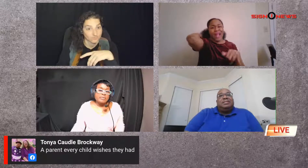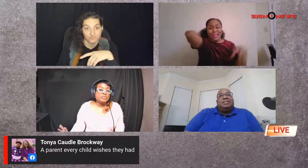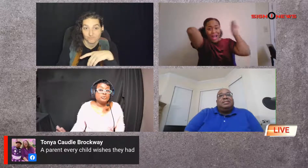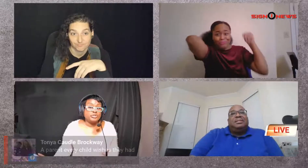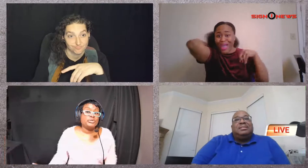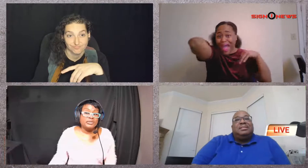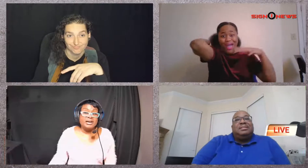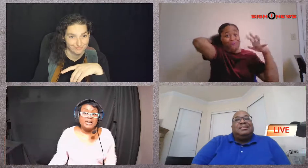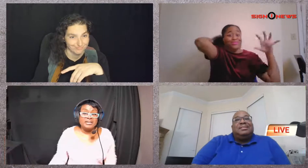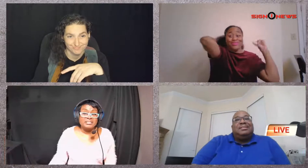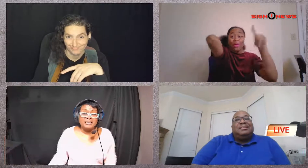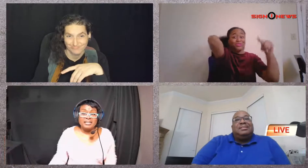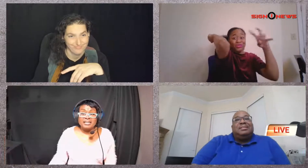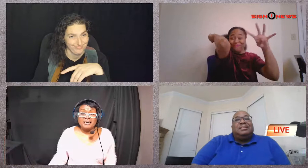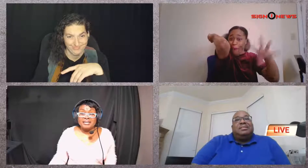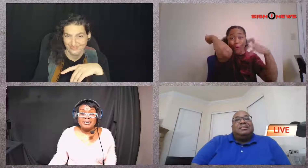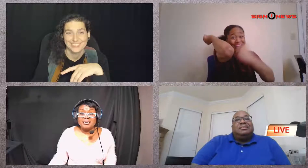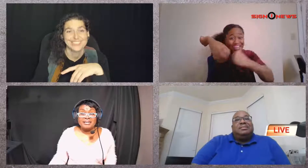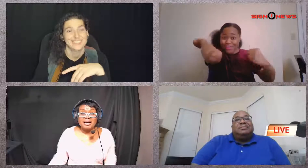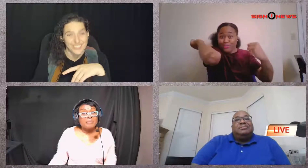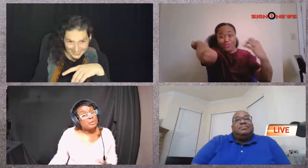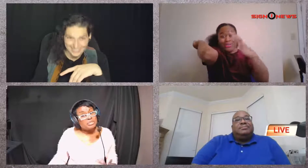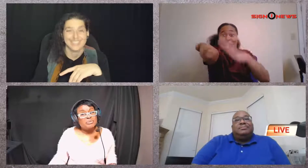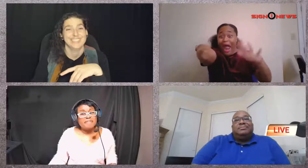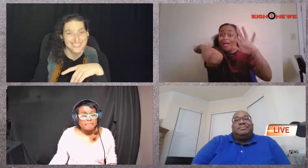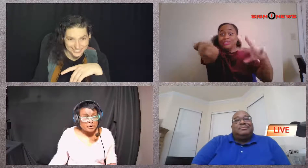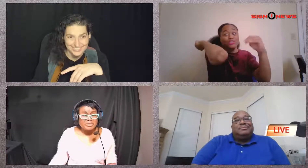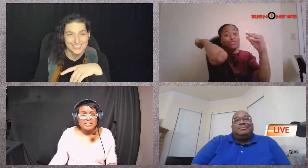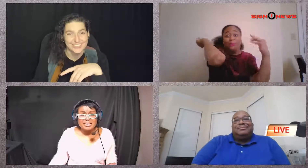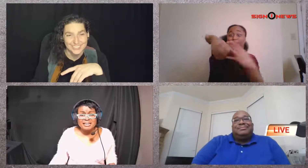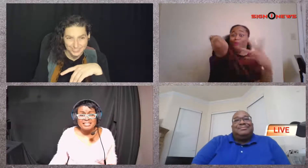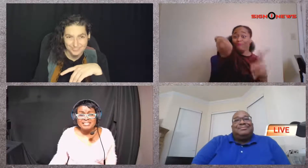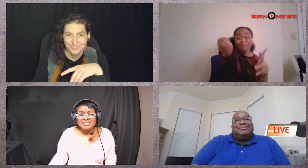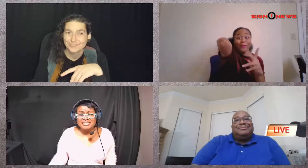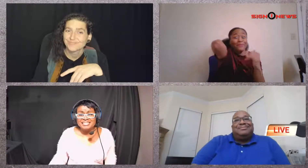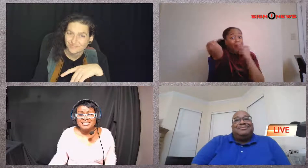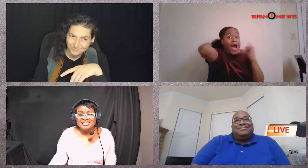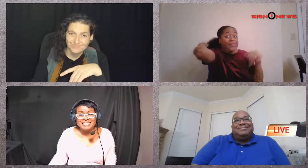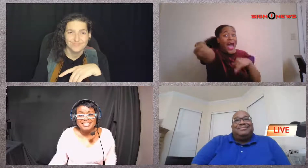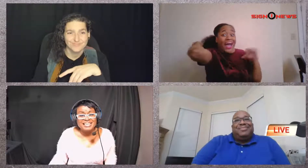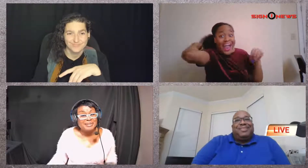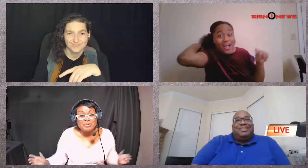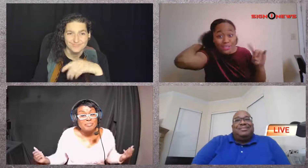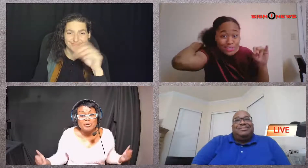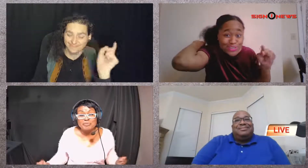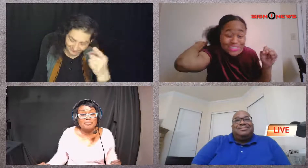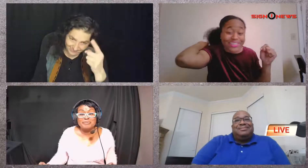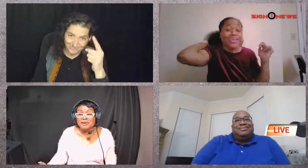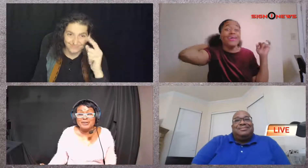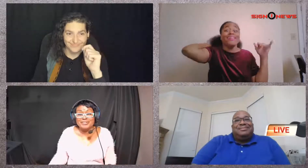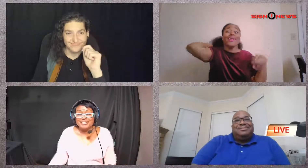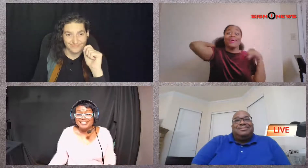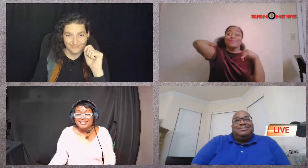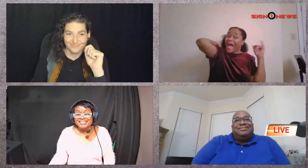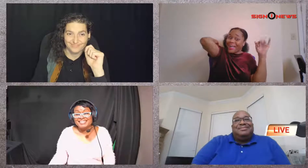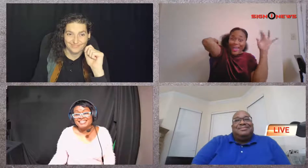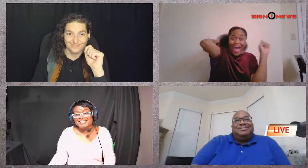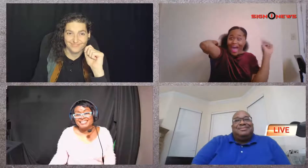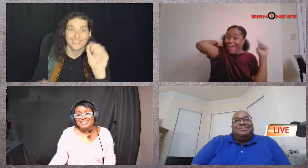And I would go to a 2-year college. I'm going to a 4-year college. I'm going to prove people